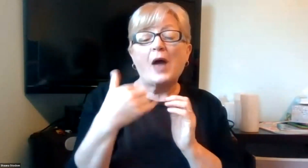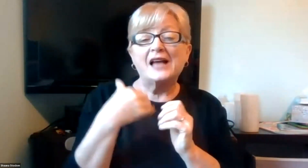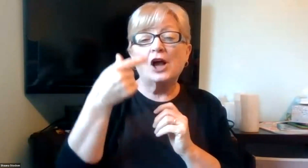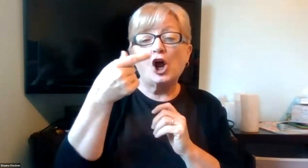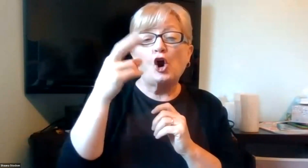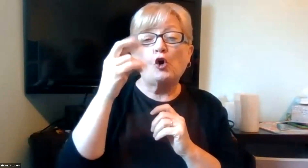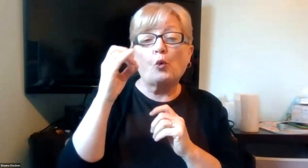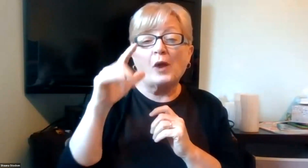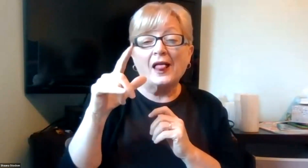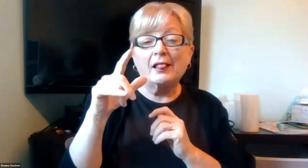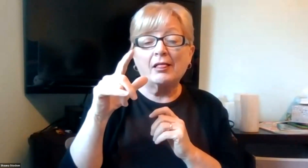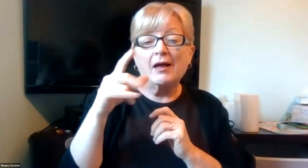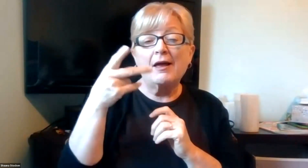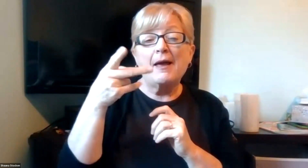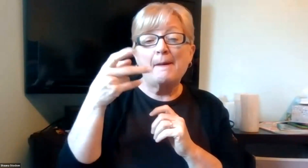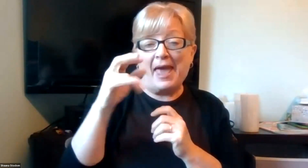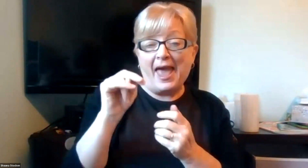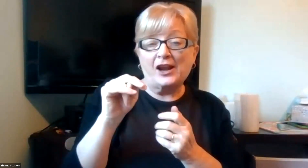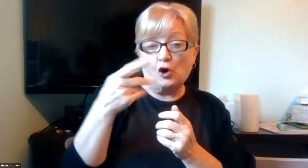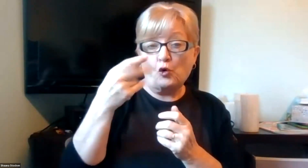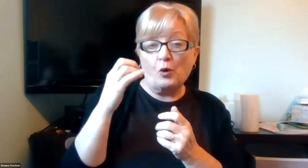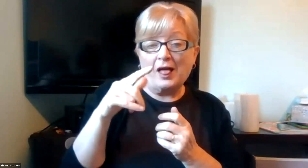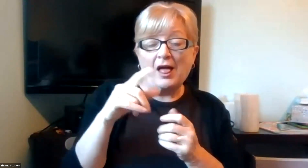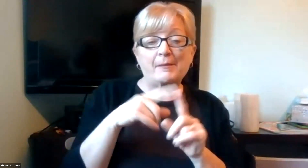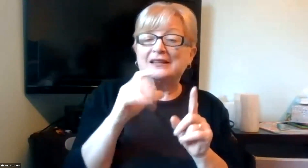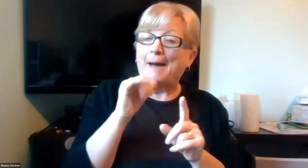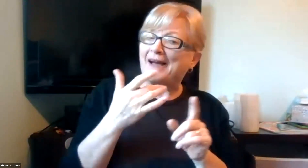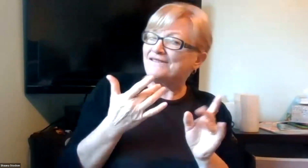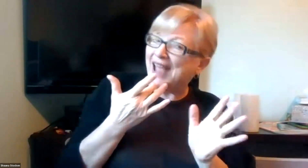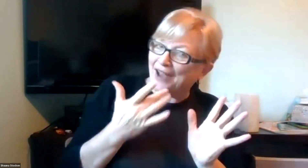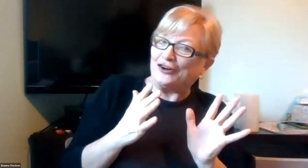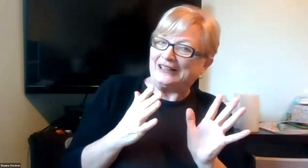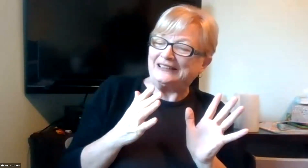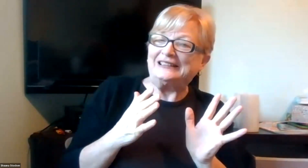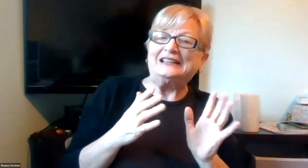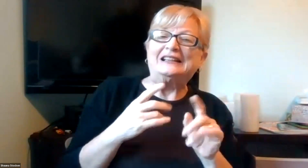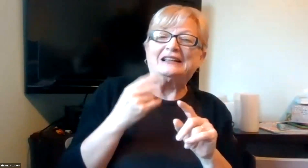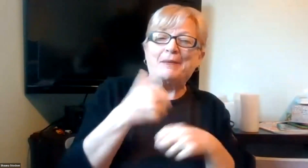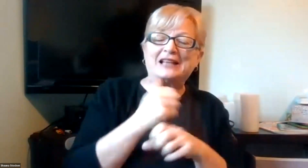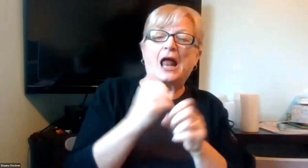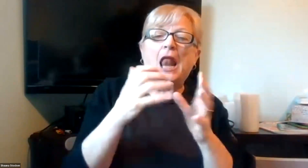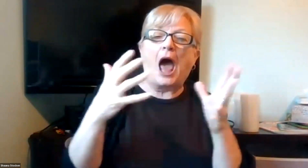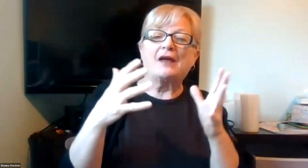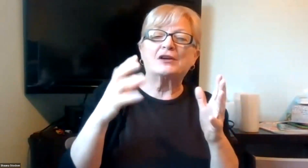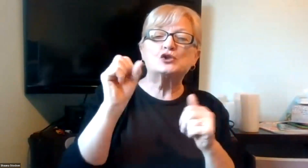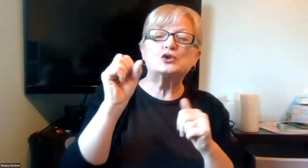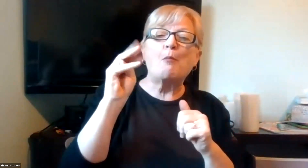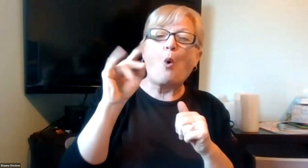that works really well, but is not my favorite feature just because it creates a lot of smoke, but it does work really